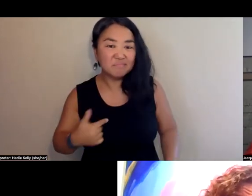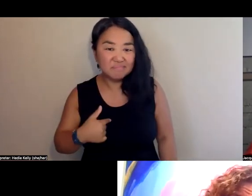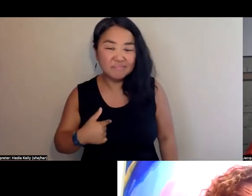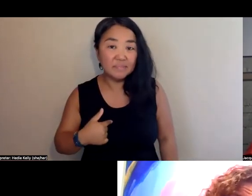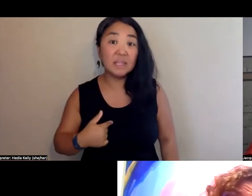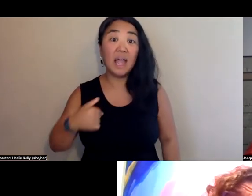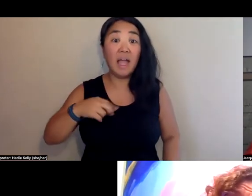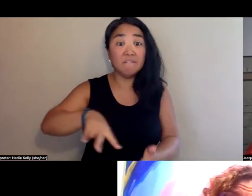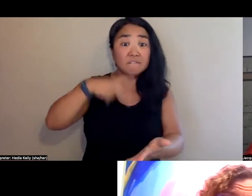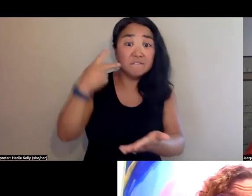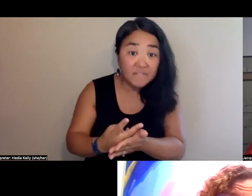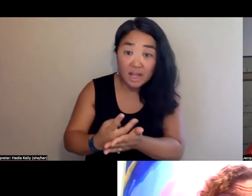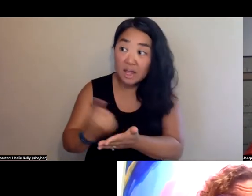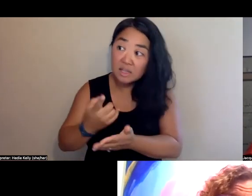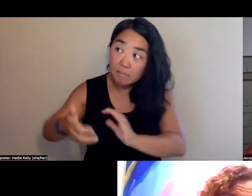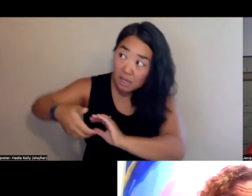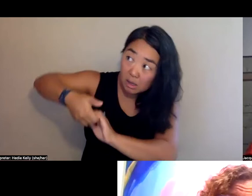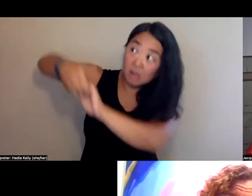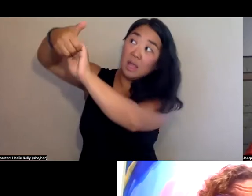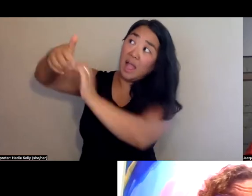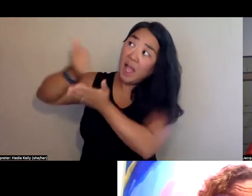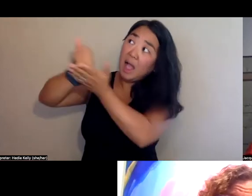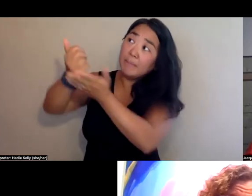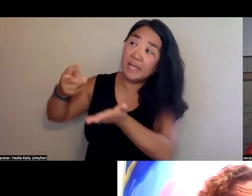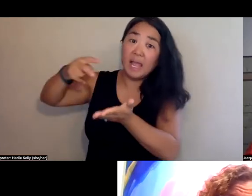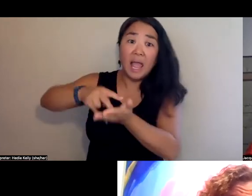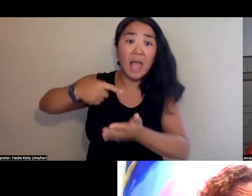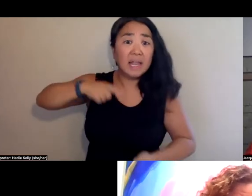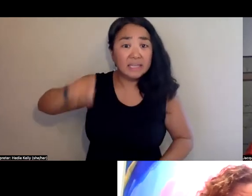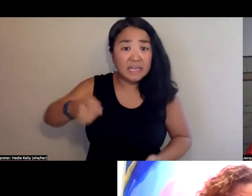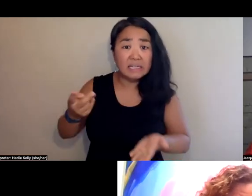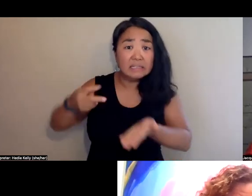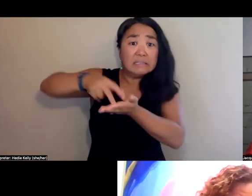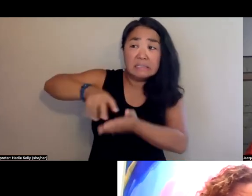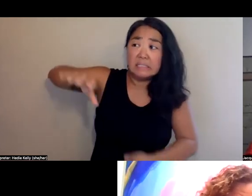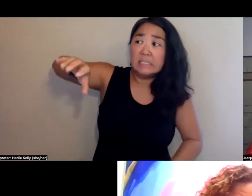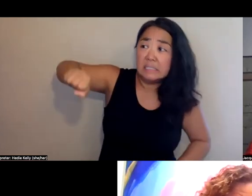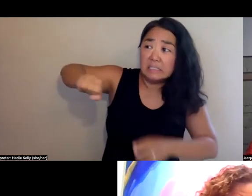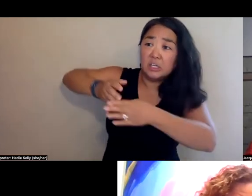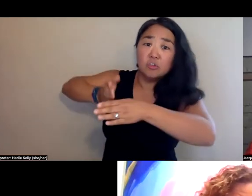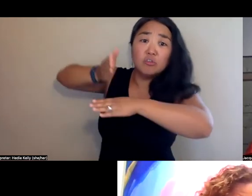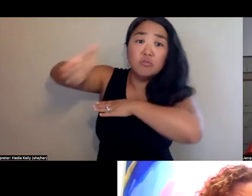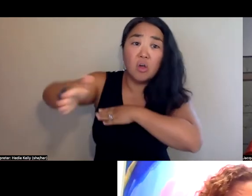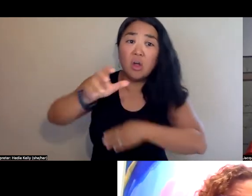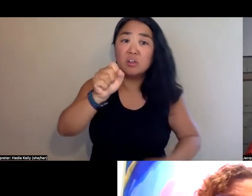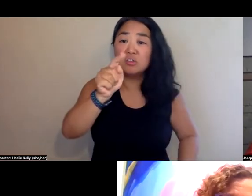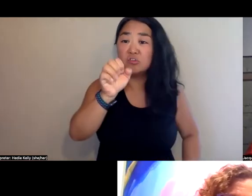and somebody helped me get up, and I needed to hold on to someone to go across a stream. I think it was you,